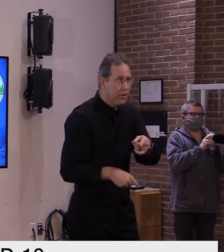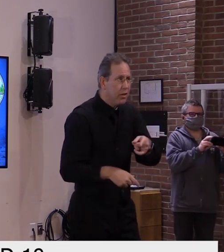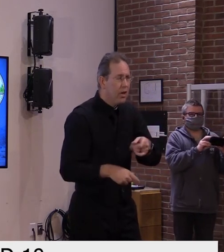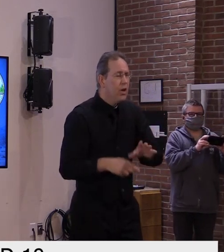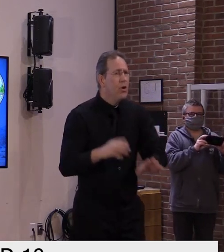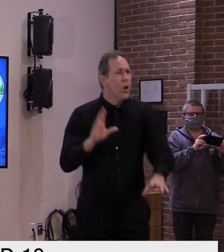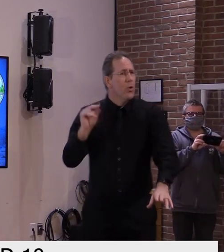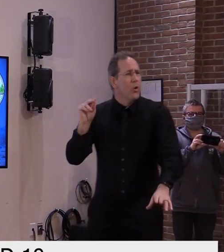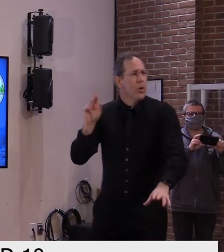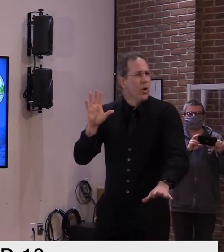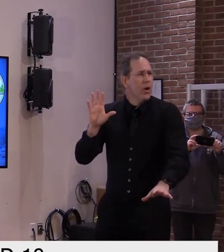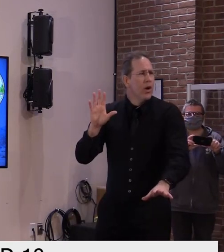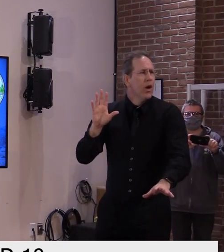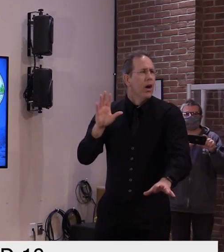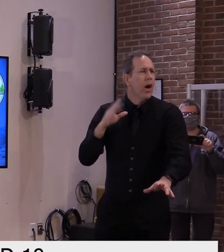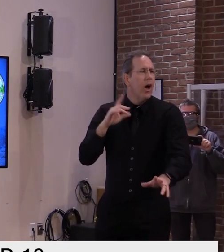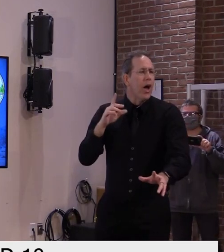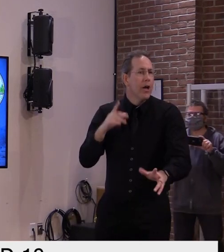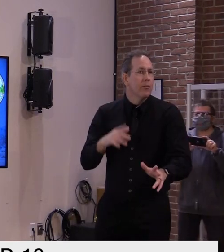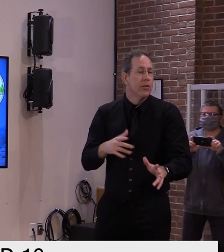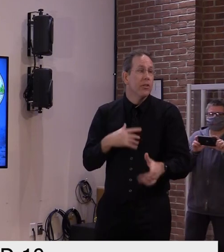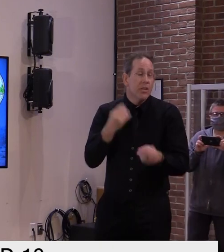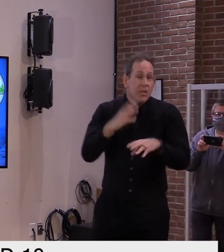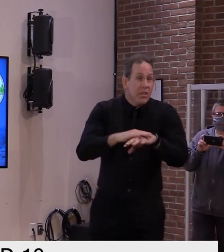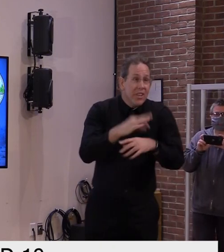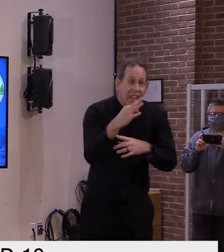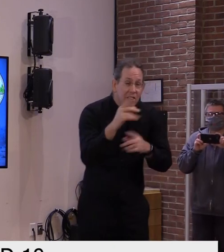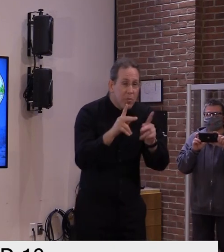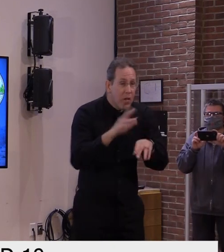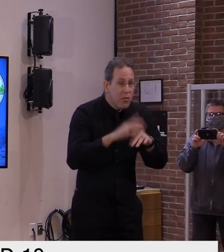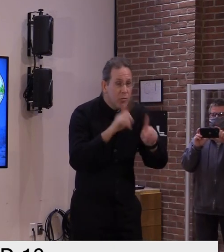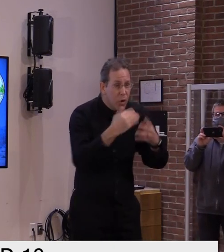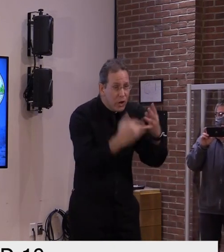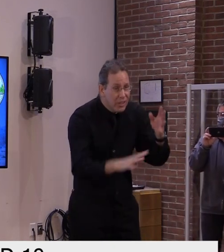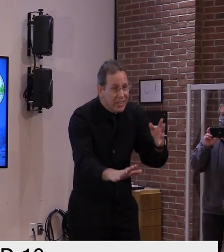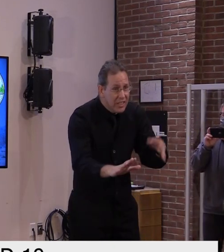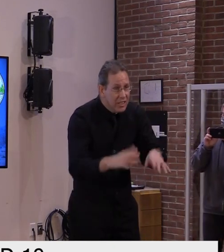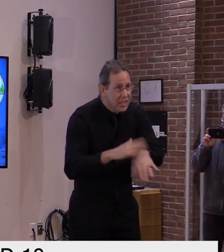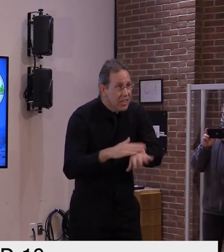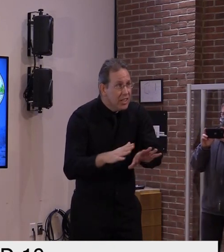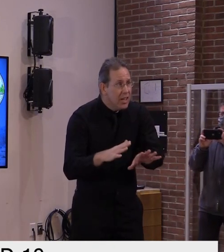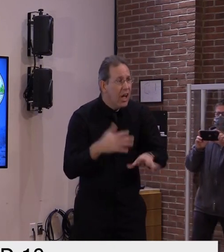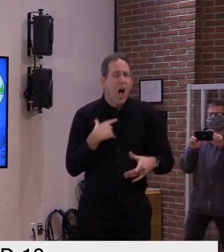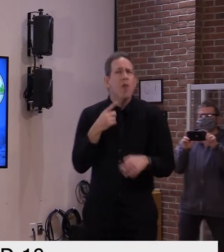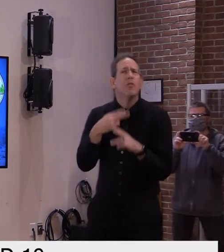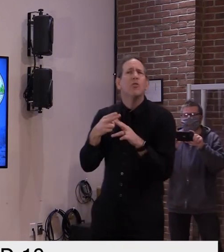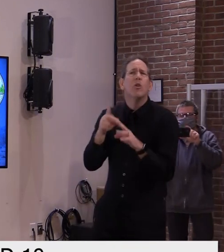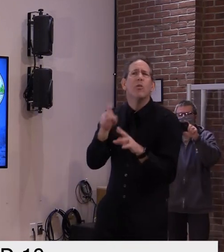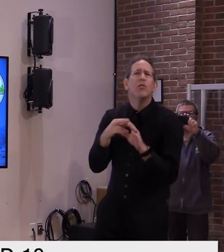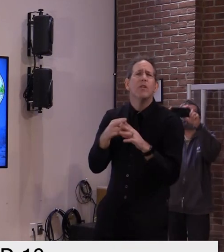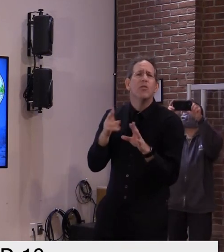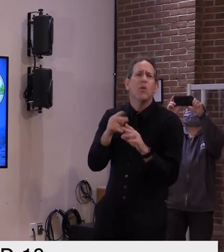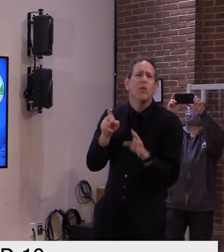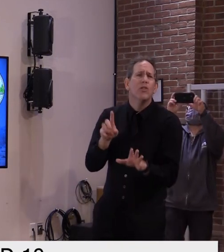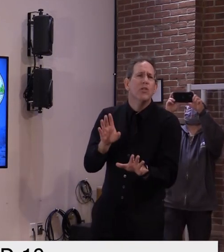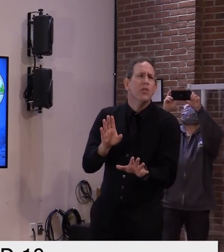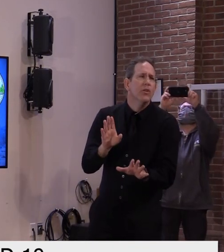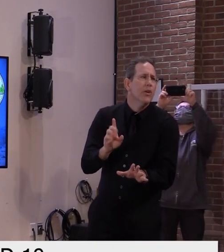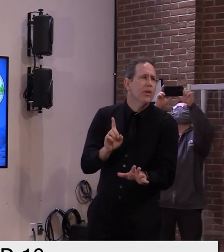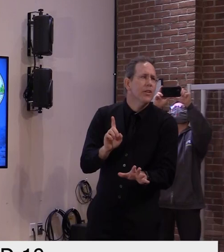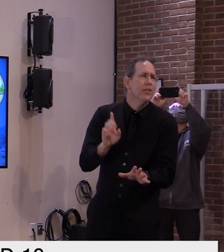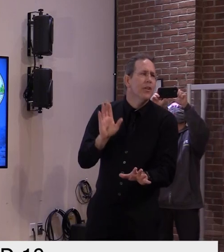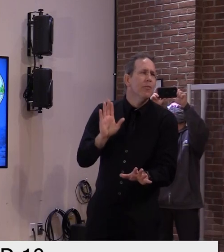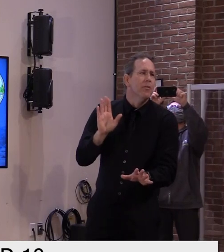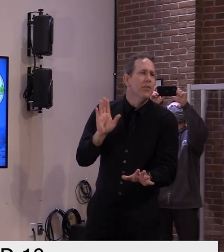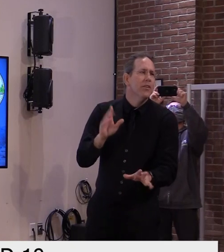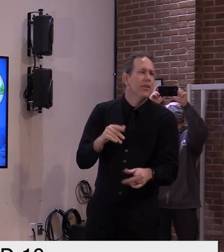Curley. There are 19 people left in the queue, so please, if you have any I'll be quick. Yep. Bingo is Secretary